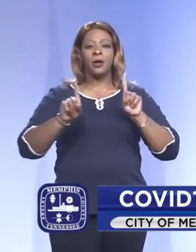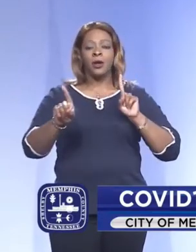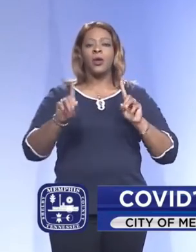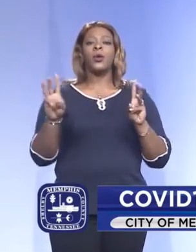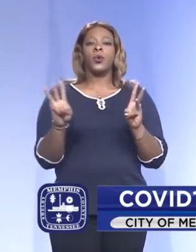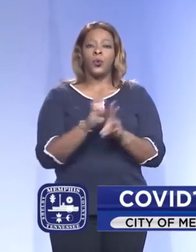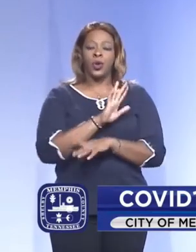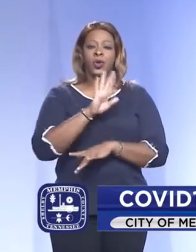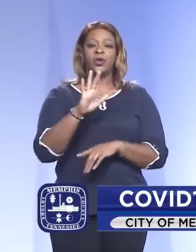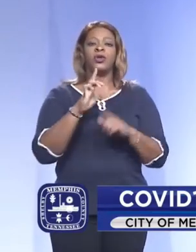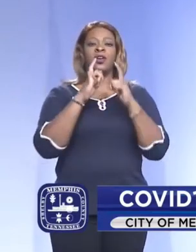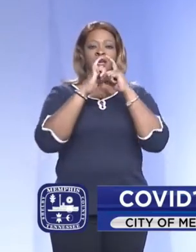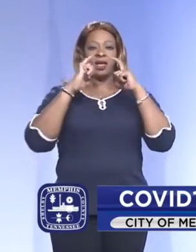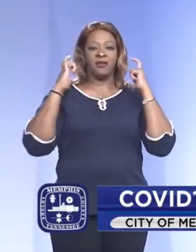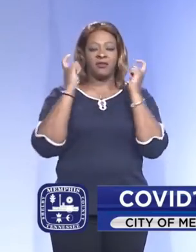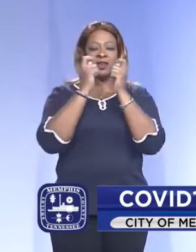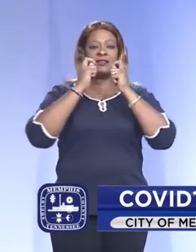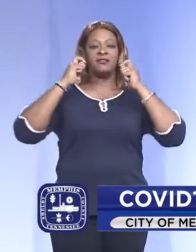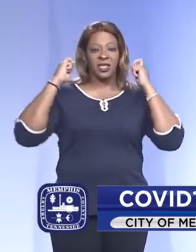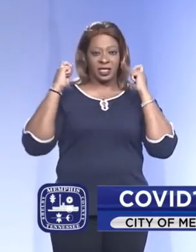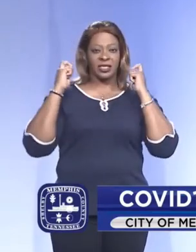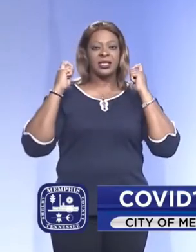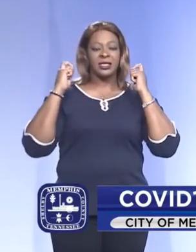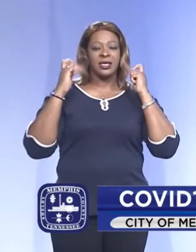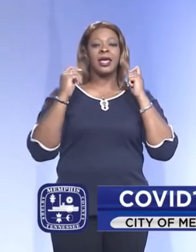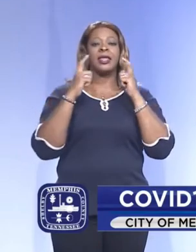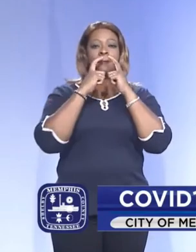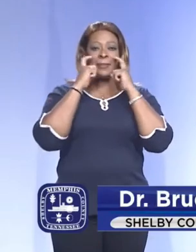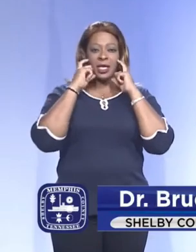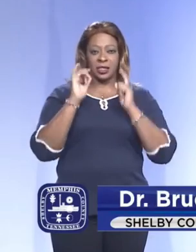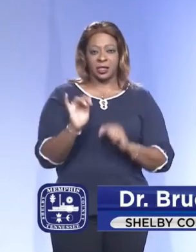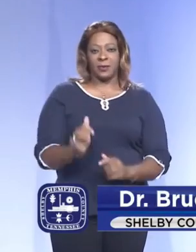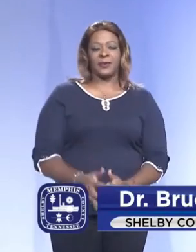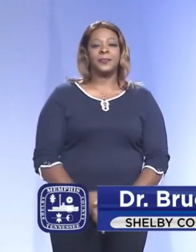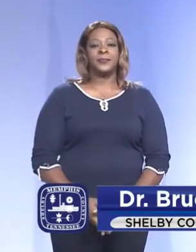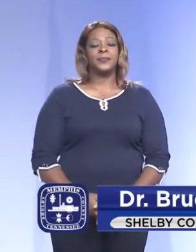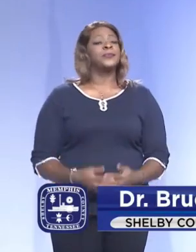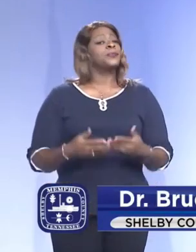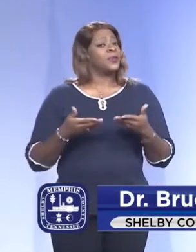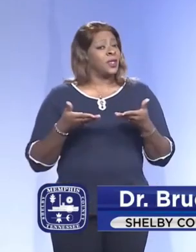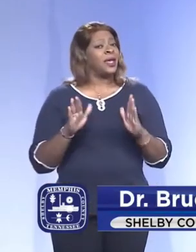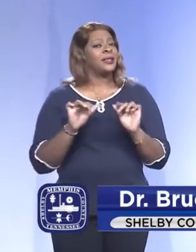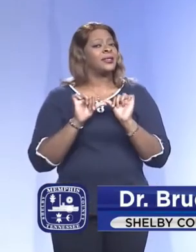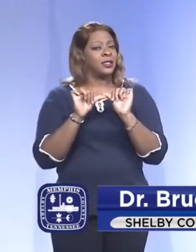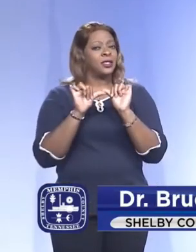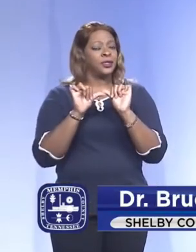wearing the facial coverings and the mask. And let's continue to